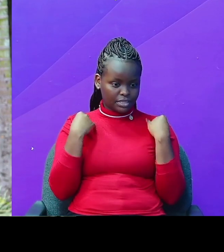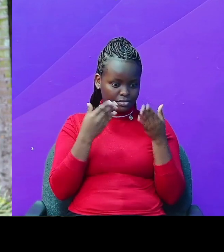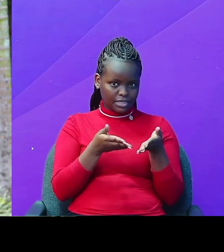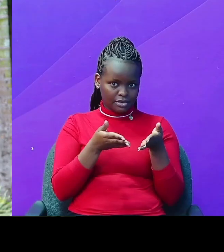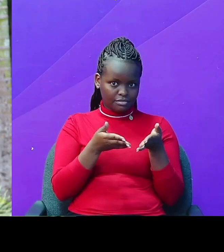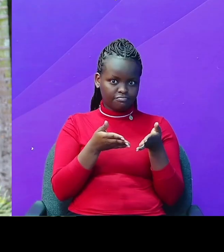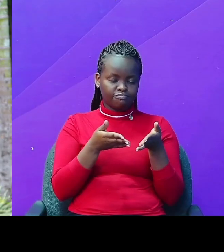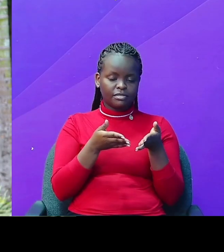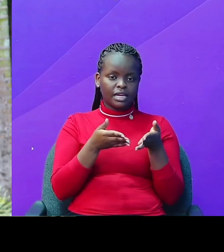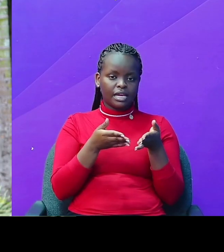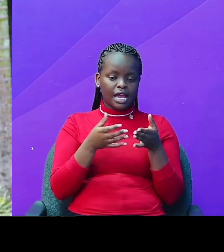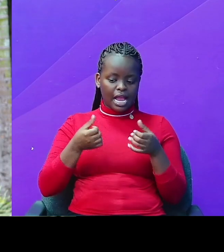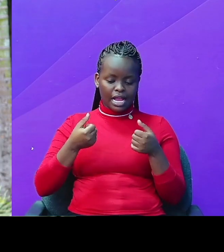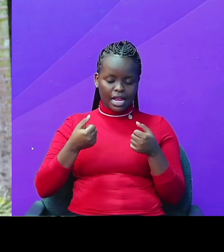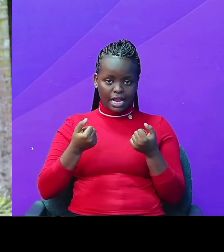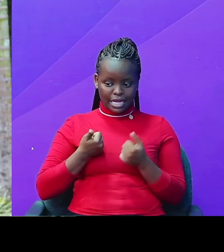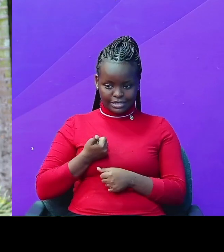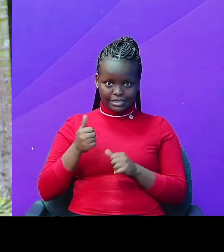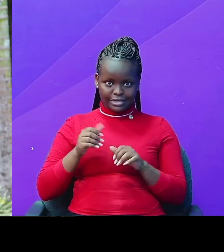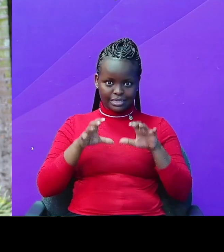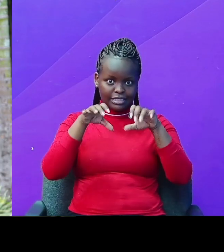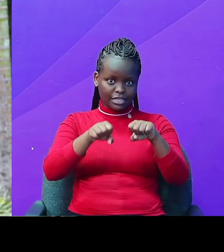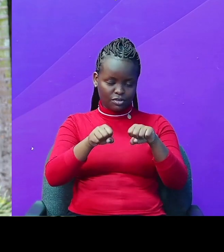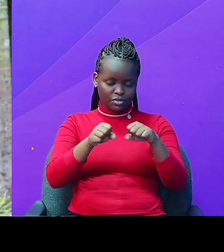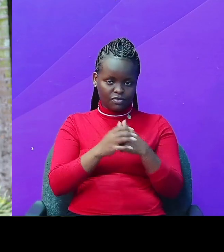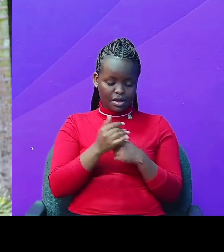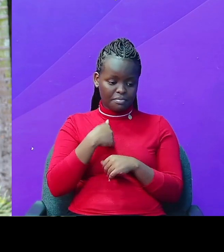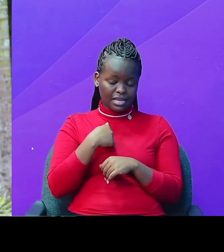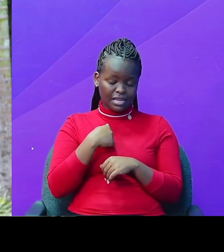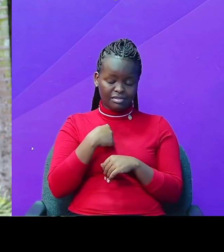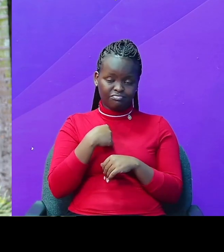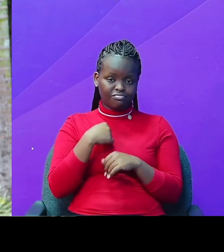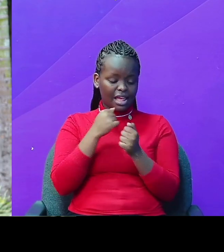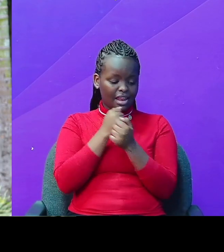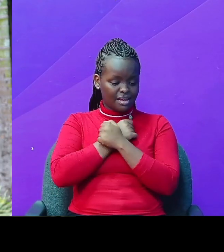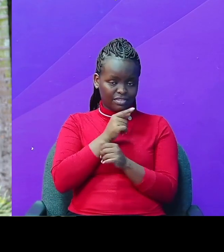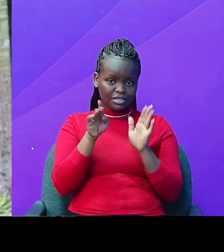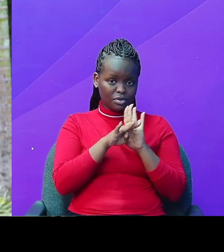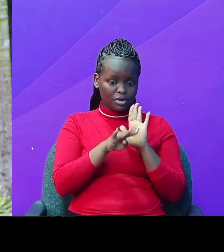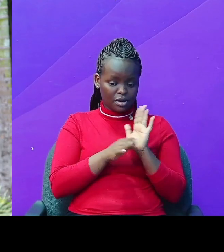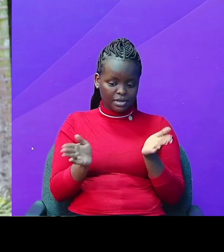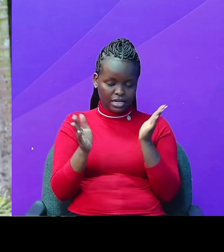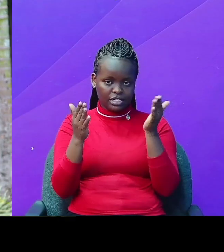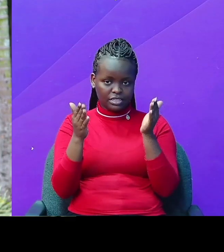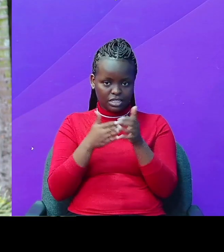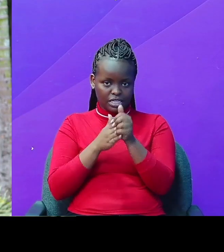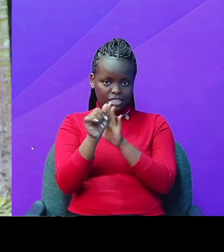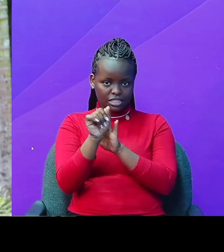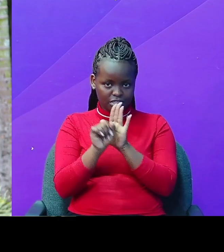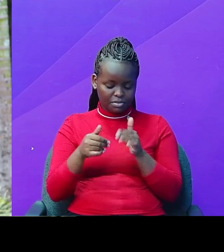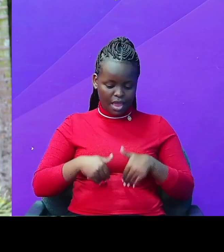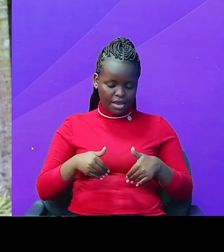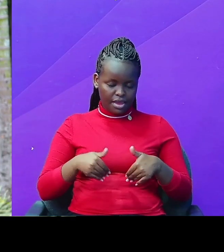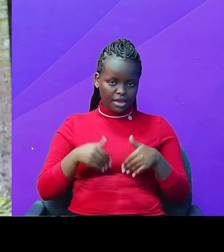International do. I personally very fan of this program because it encourages leadership by young girls. I think we